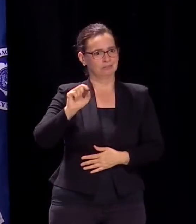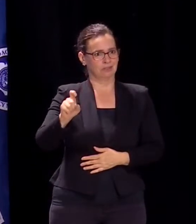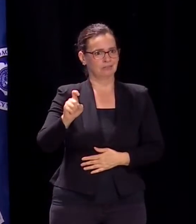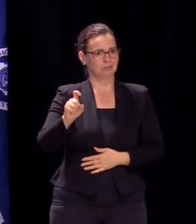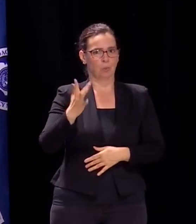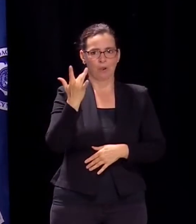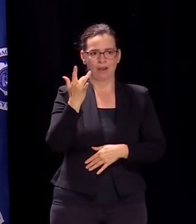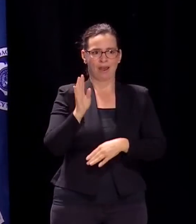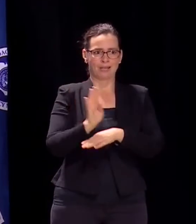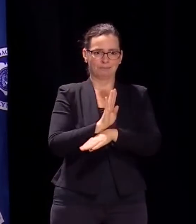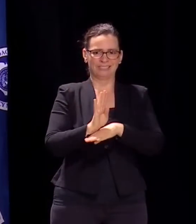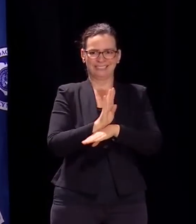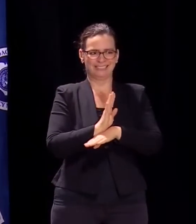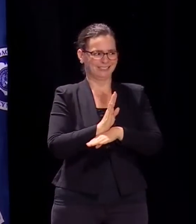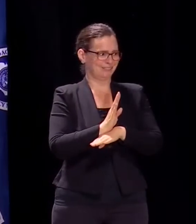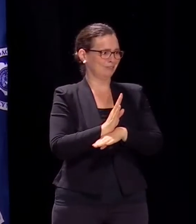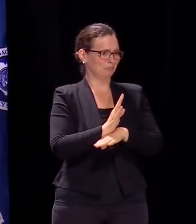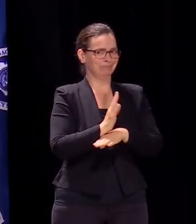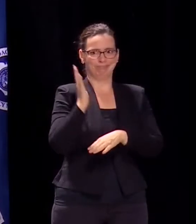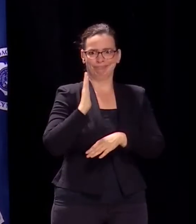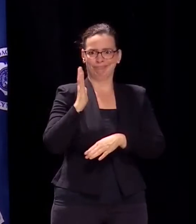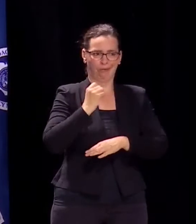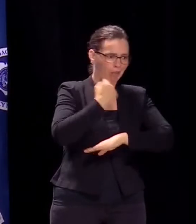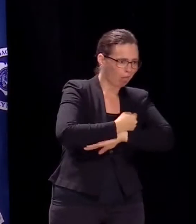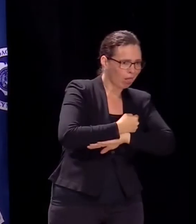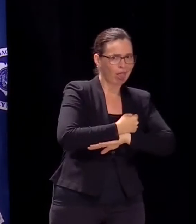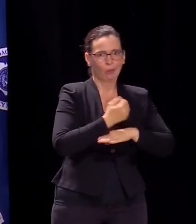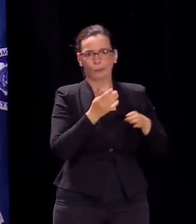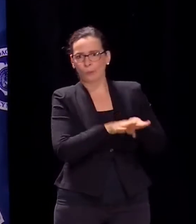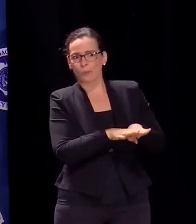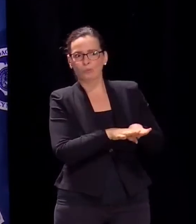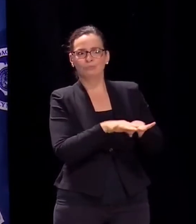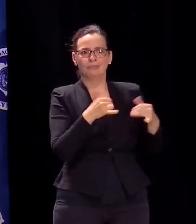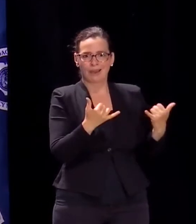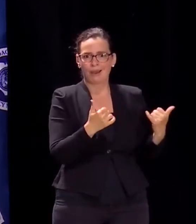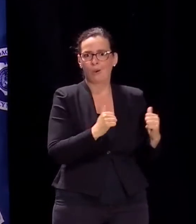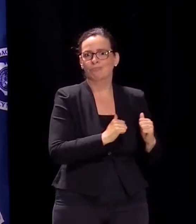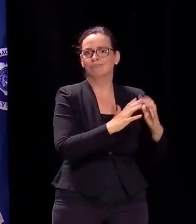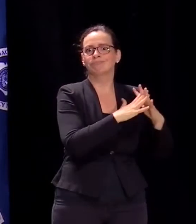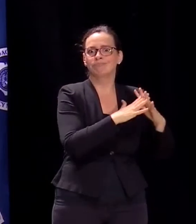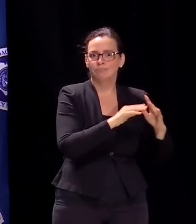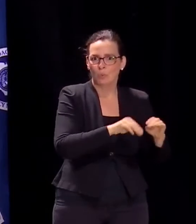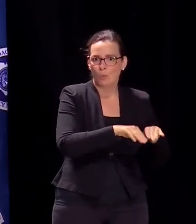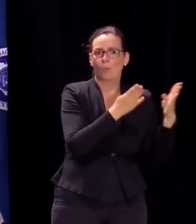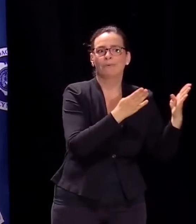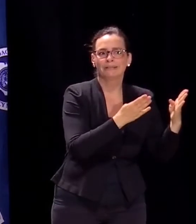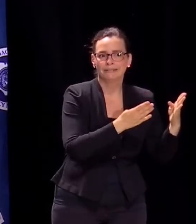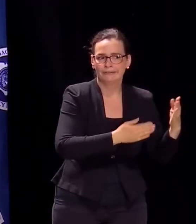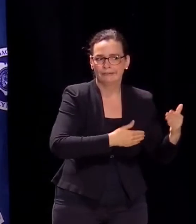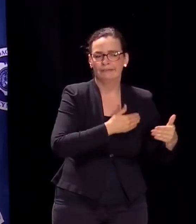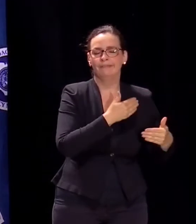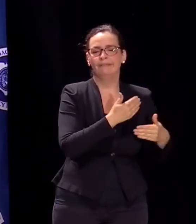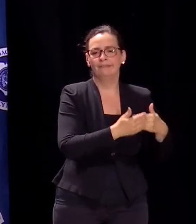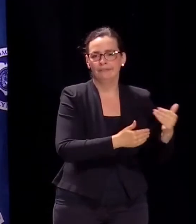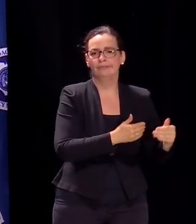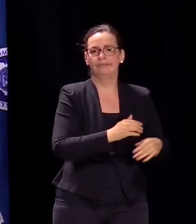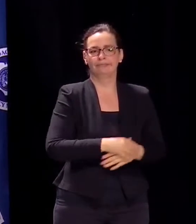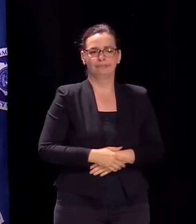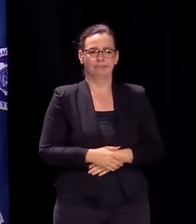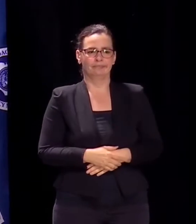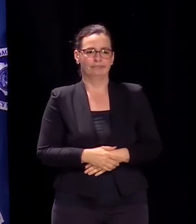down $7 million from room tax, gaming tax, our sales tax deficit, we're